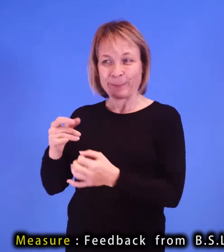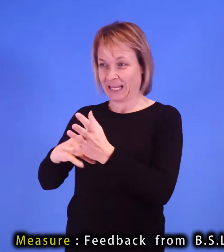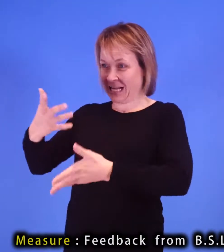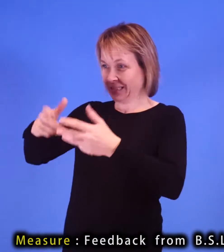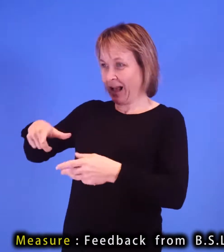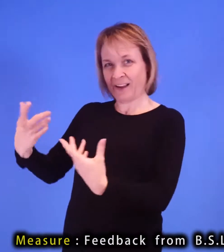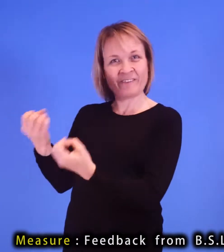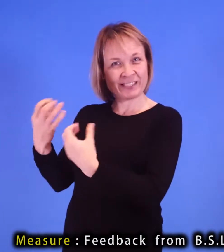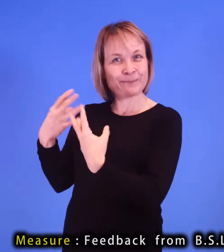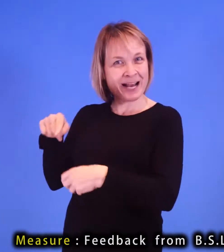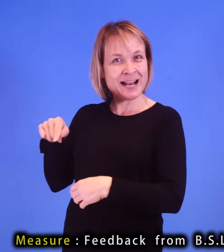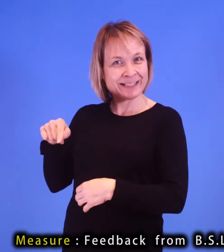Feedback from BSL users.